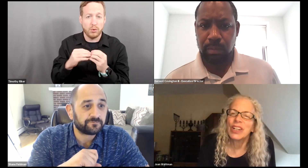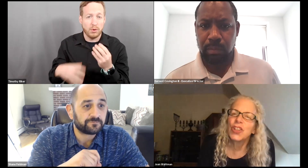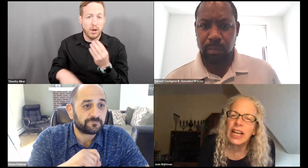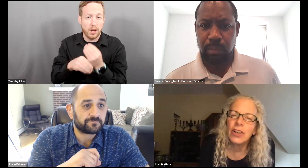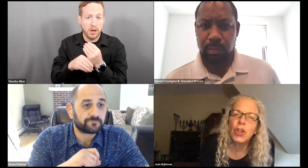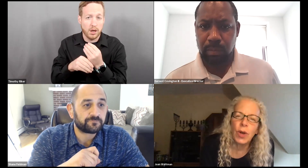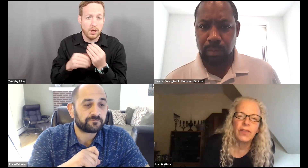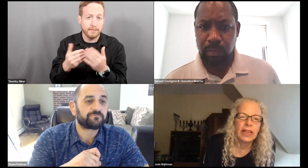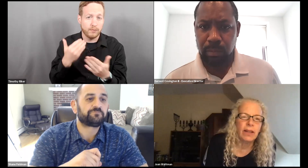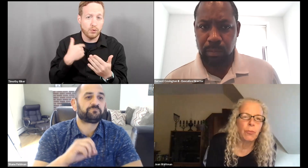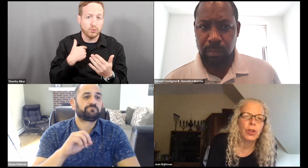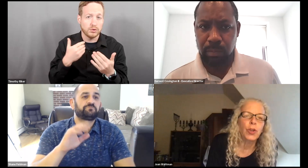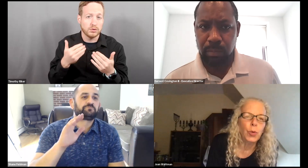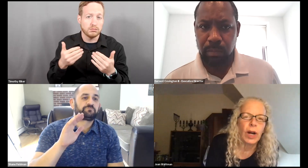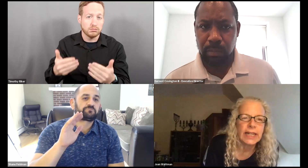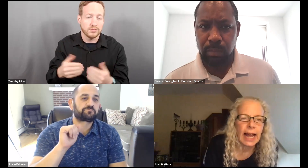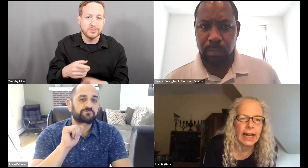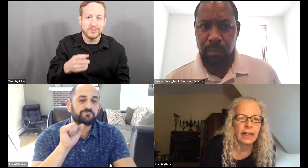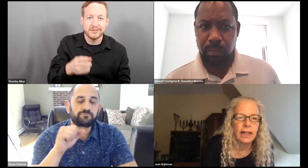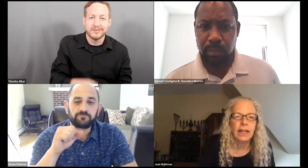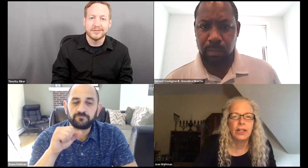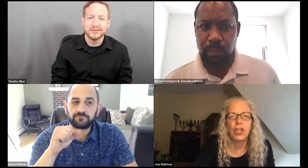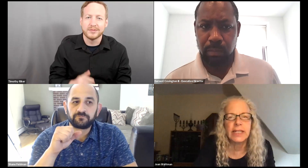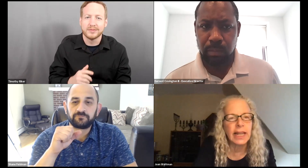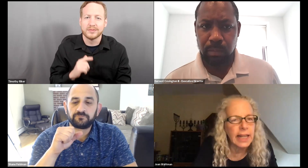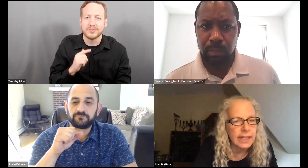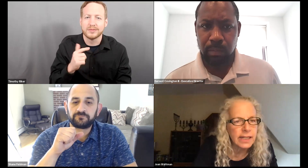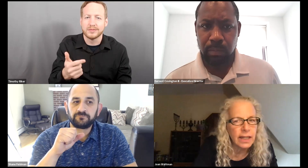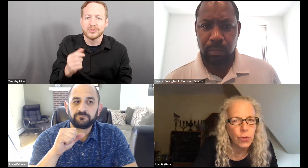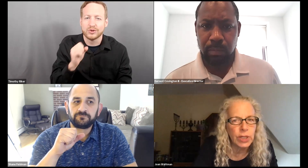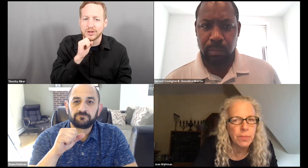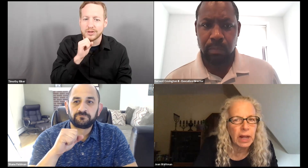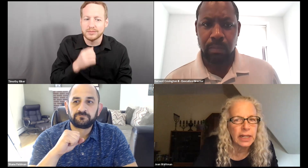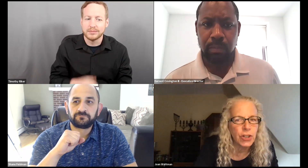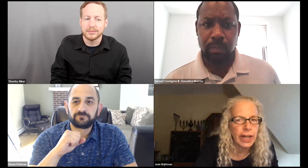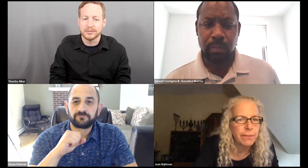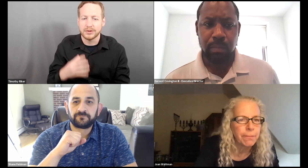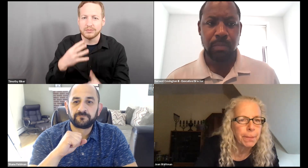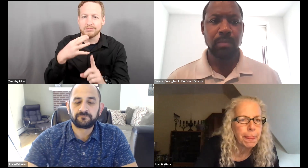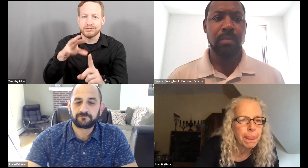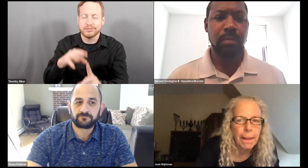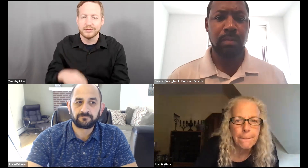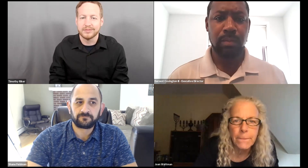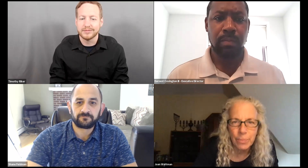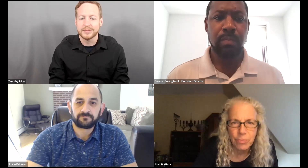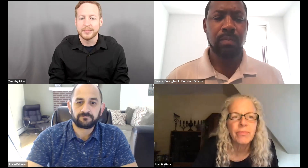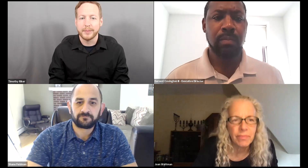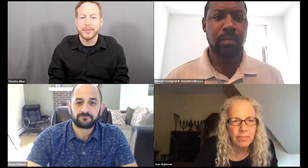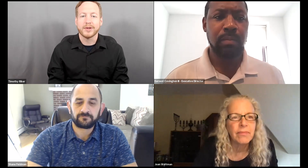So Shane, do you have anything more that you want to add? And Shane's saying yes, if you could spotlight Shane. One moment.